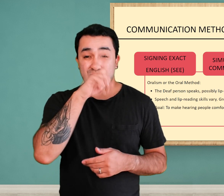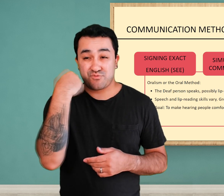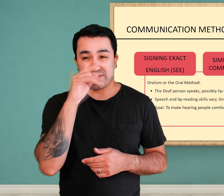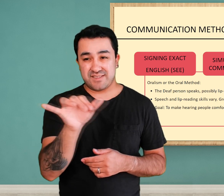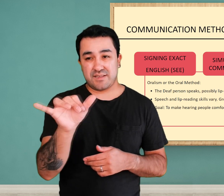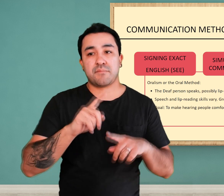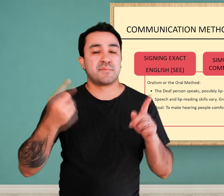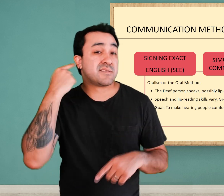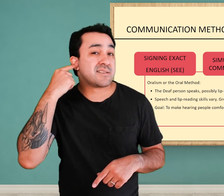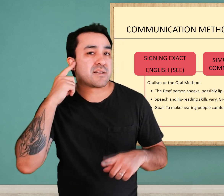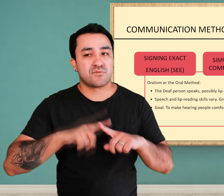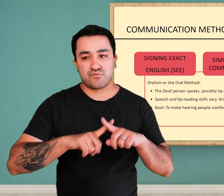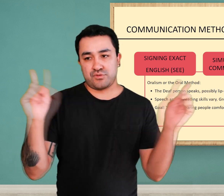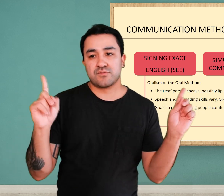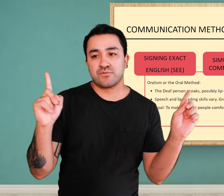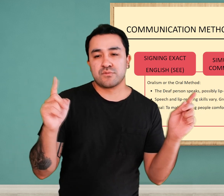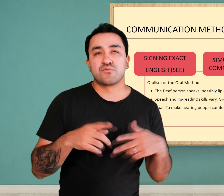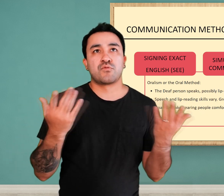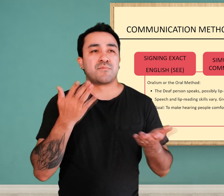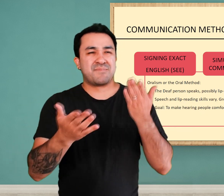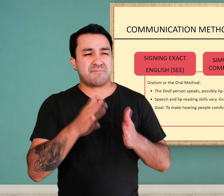many possible barriers may appear.